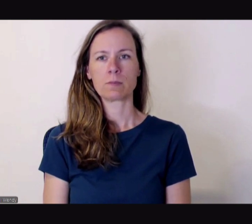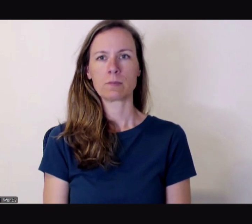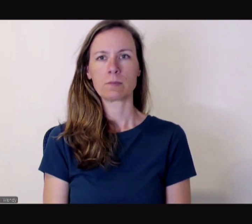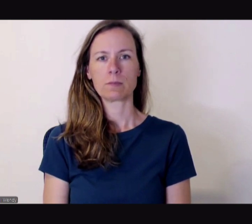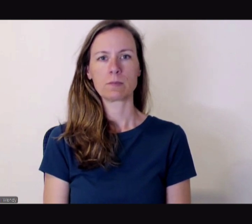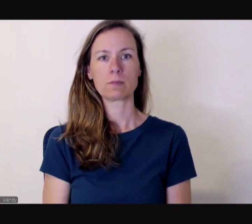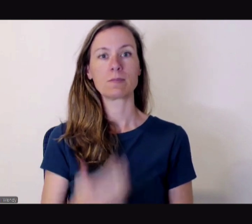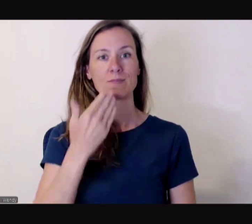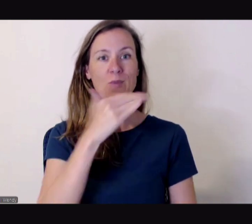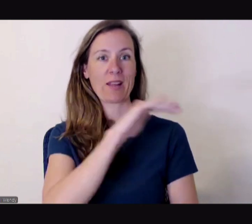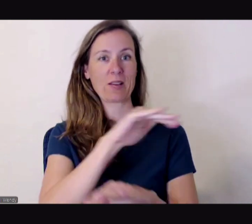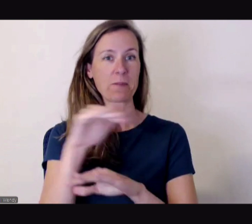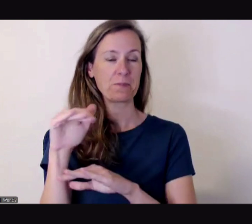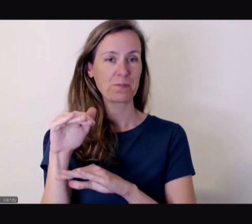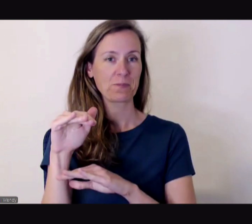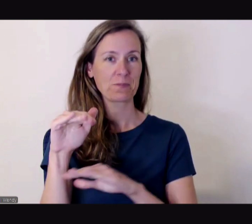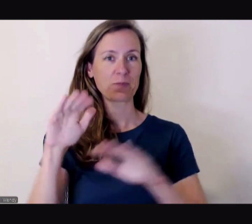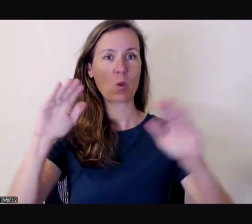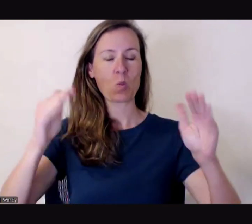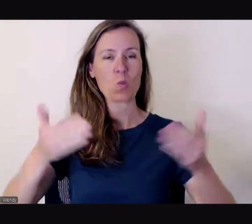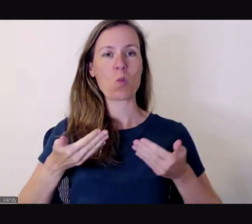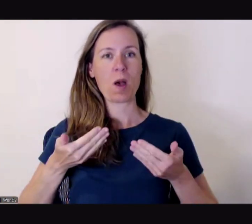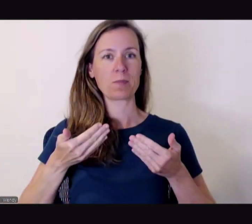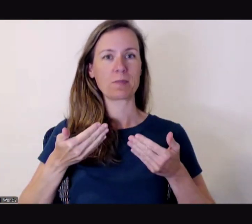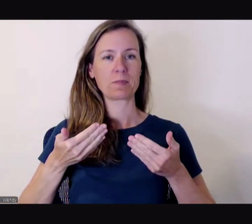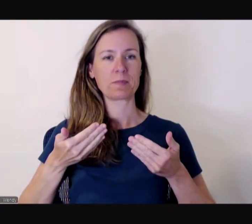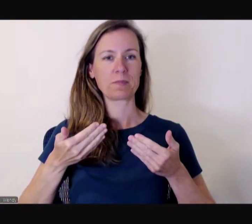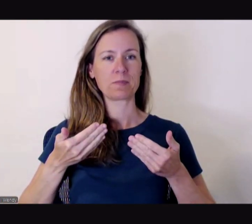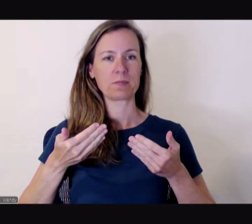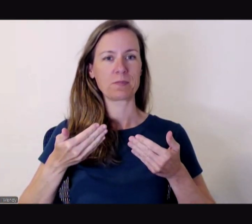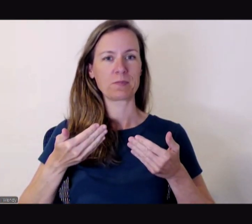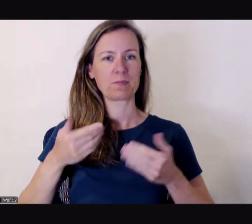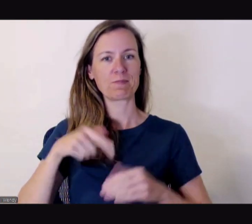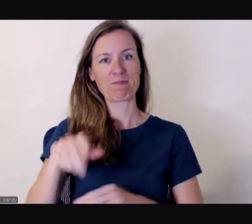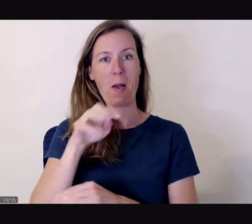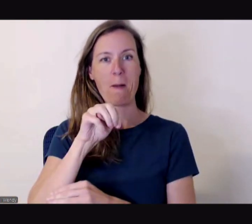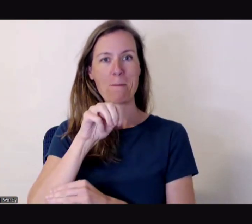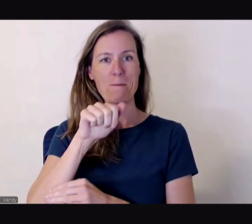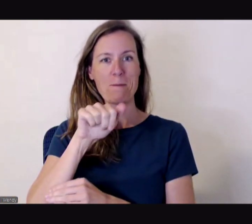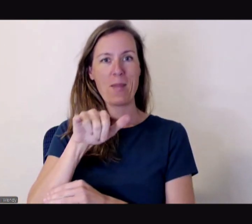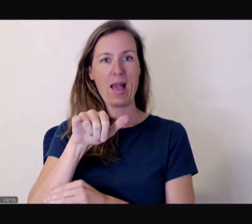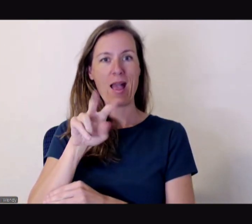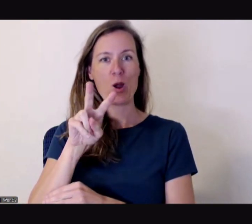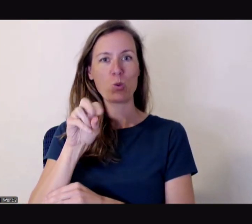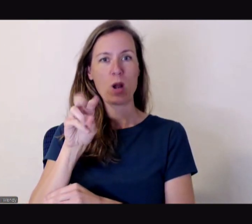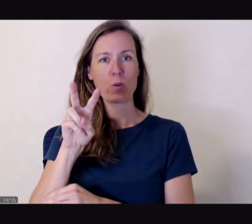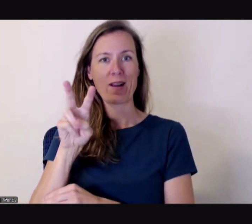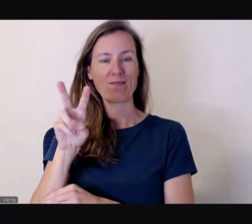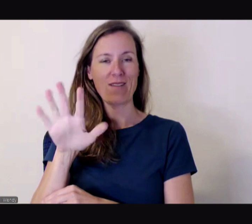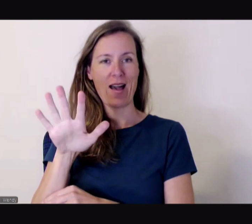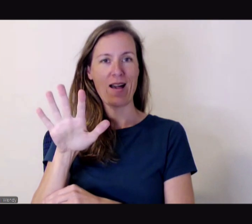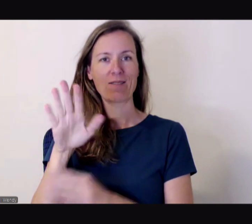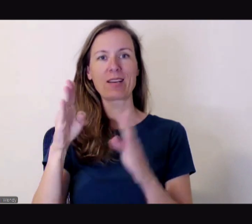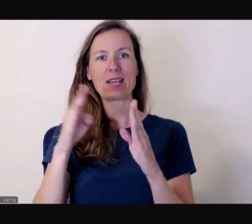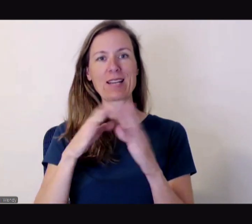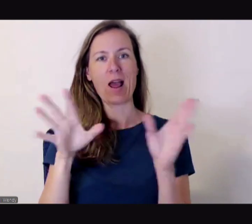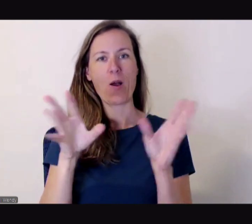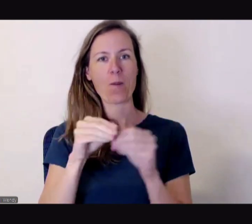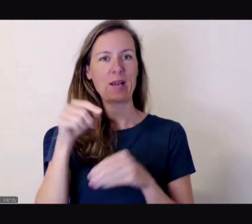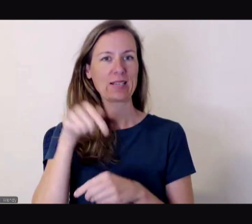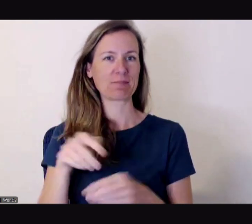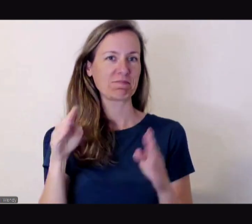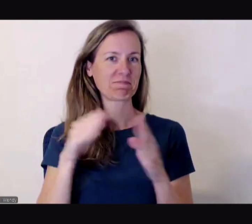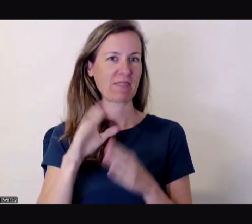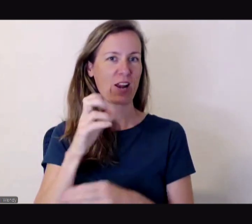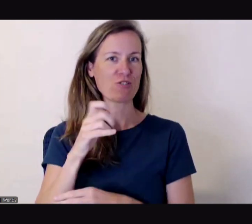Good evening, everyone. Welcome to the May 2025 town meeting for the town of Cheverly. I am going to call the